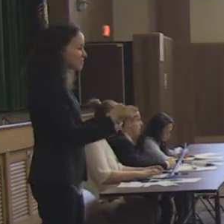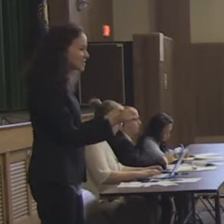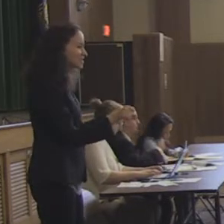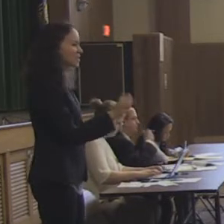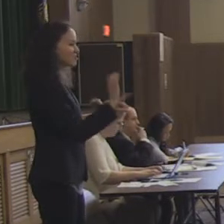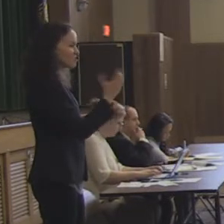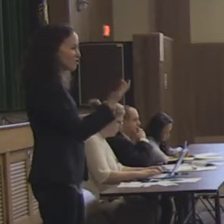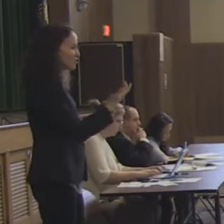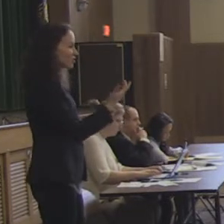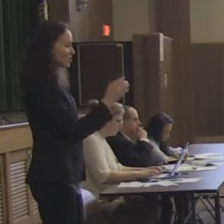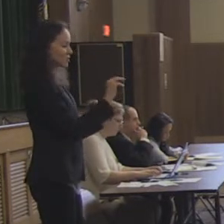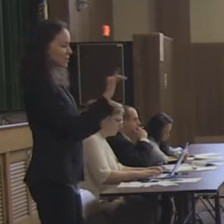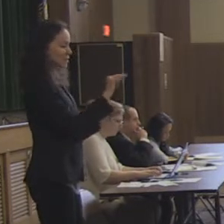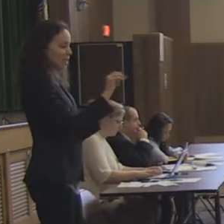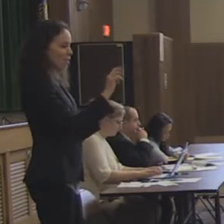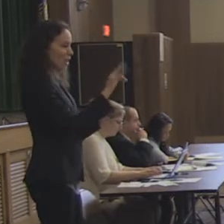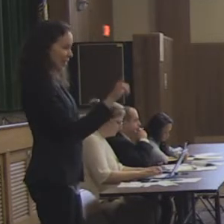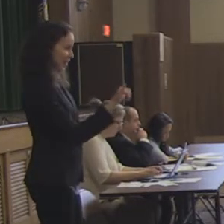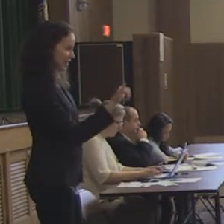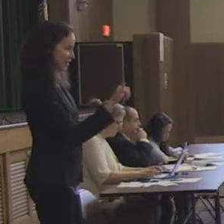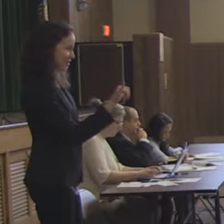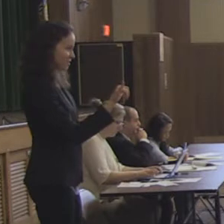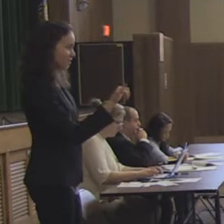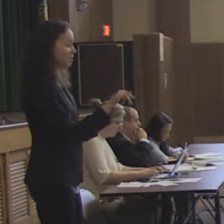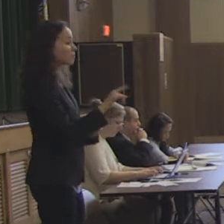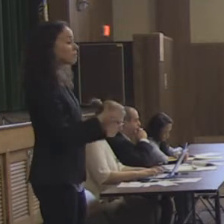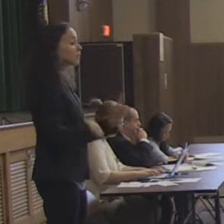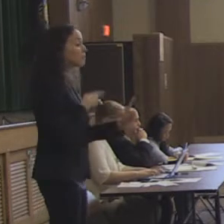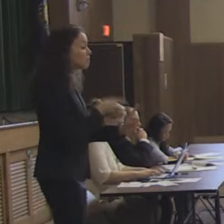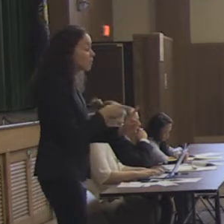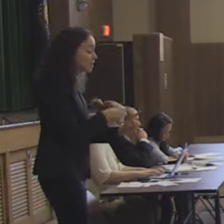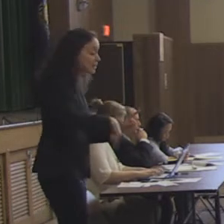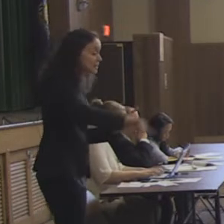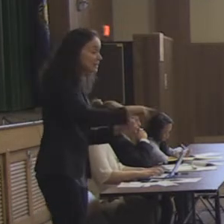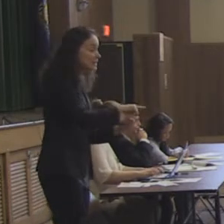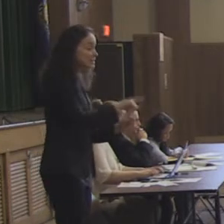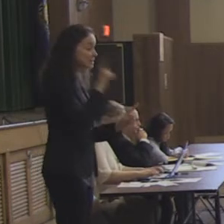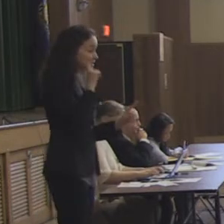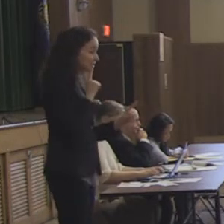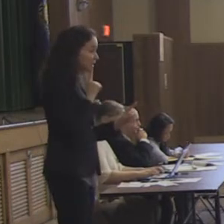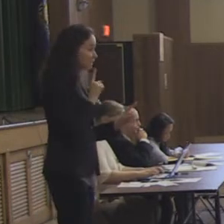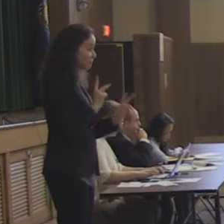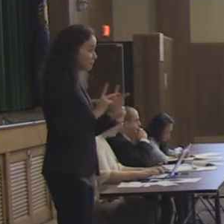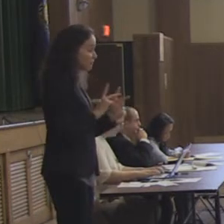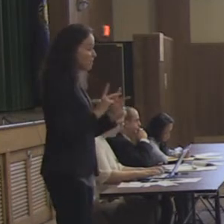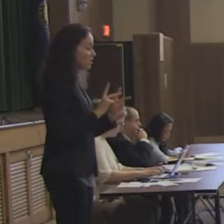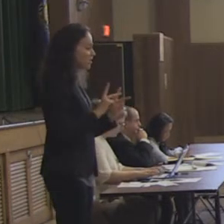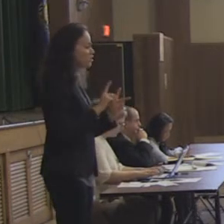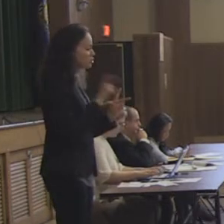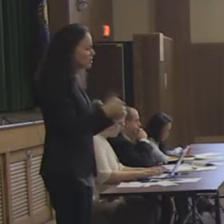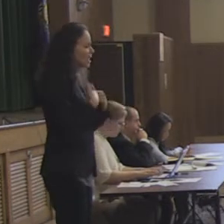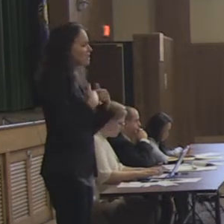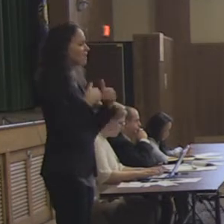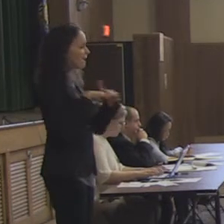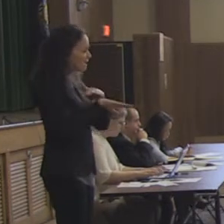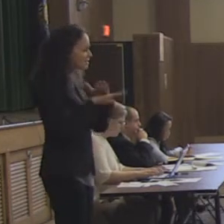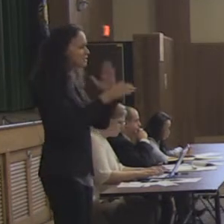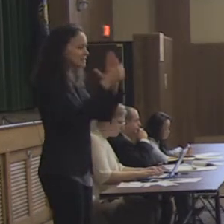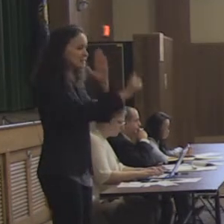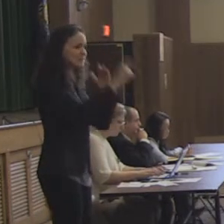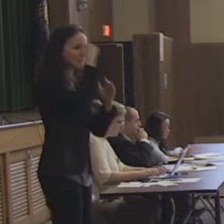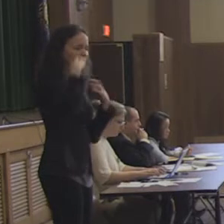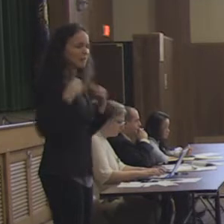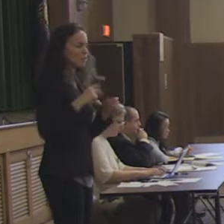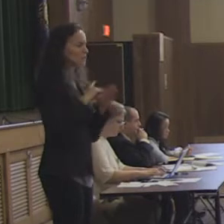are. In conclusion, it is imperative that these individuals who are deaf have access to skilled mental health professionals that